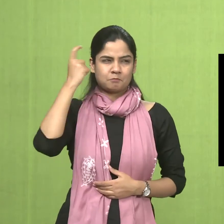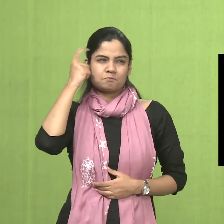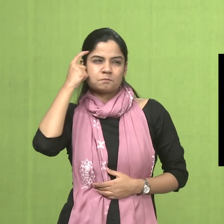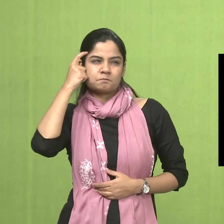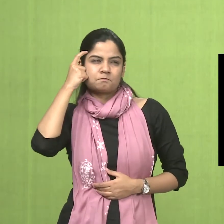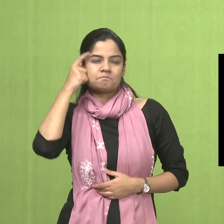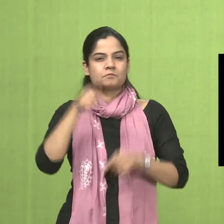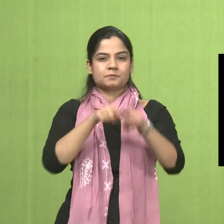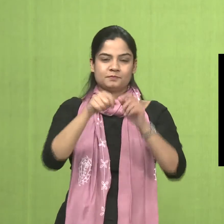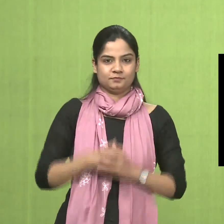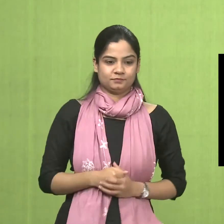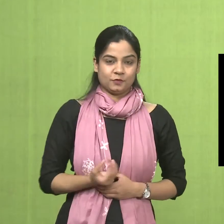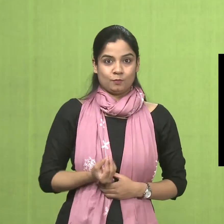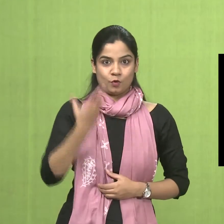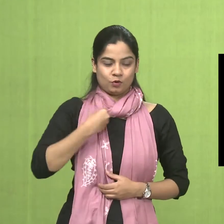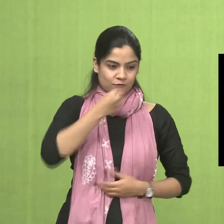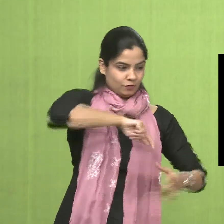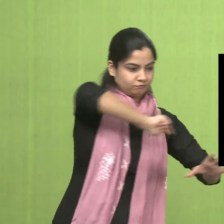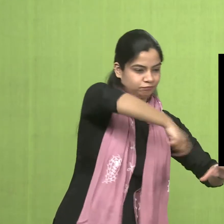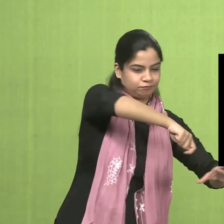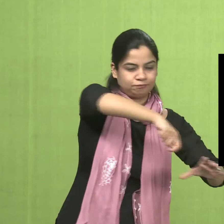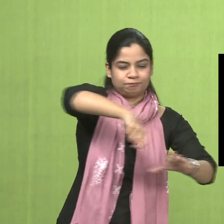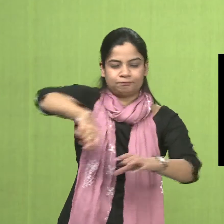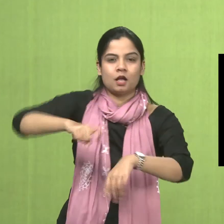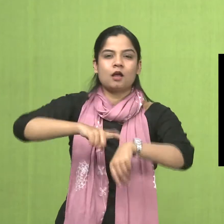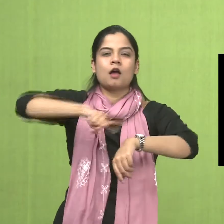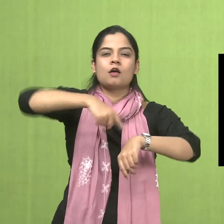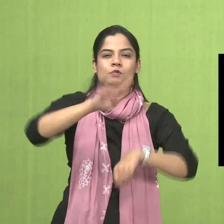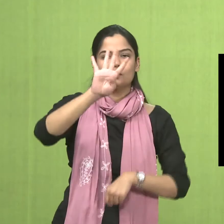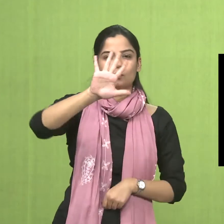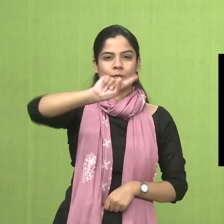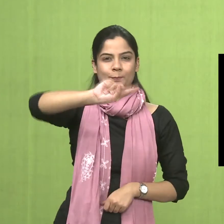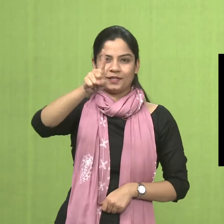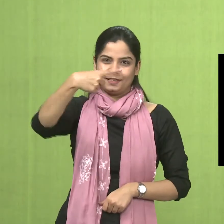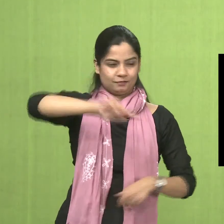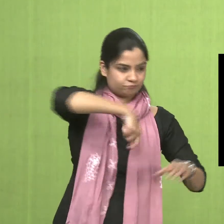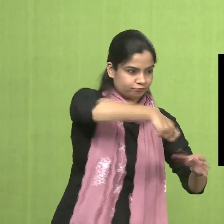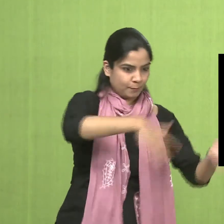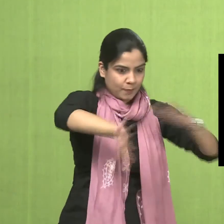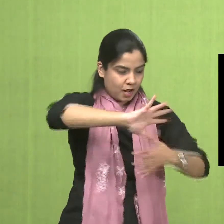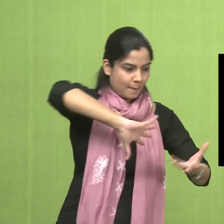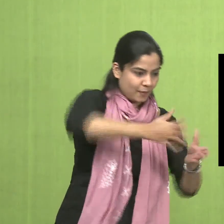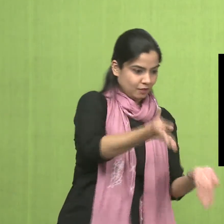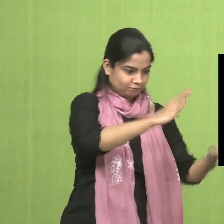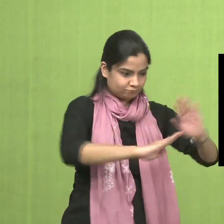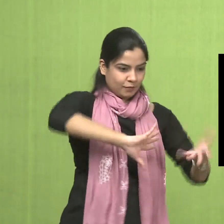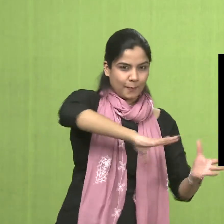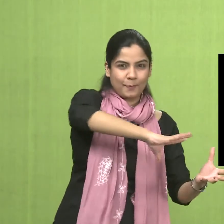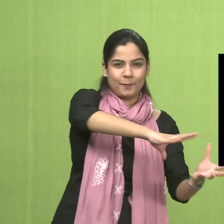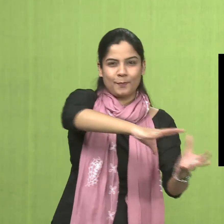Make an estimate of the time that would be required for the activities. For example, estimating that cooking would require 45 minutes